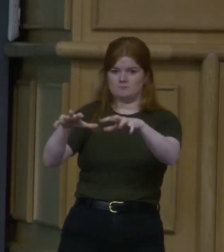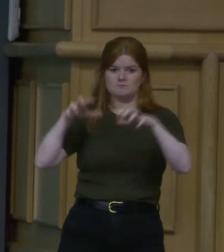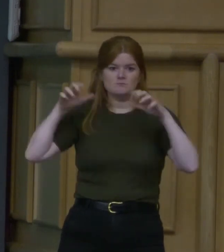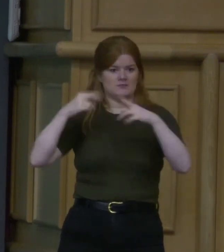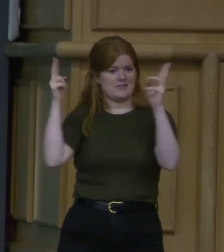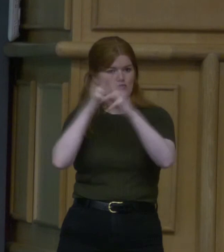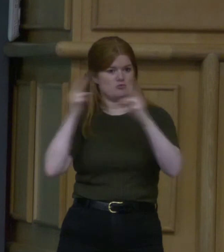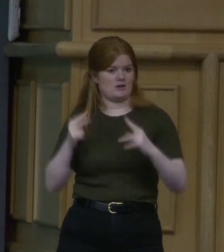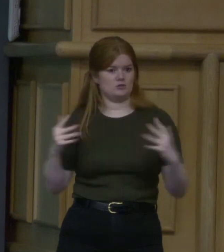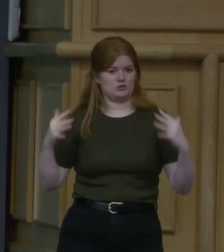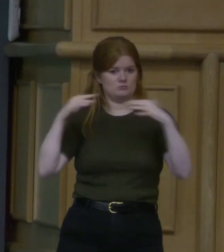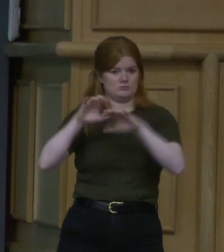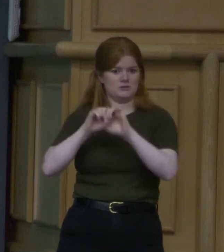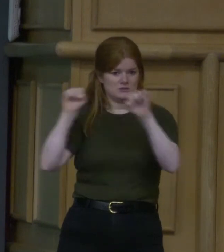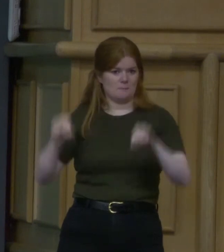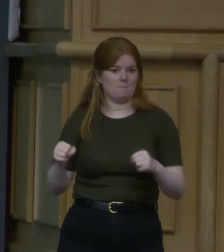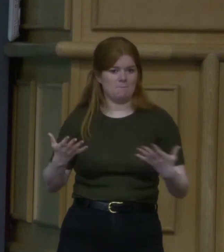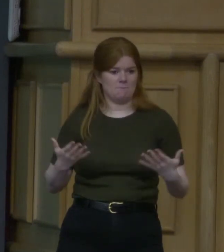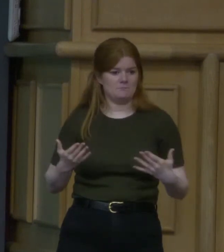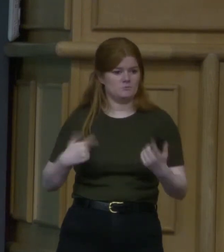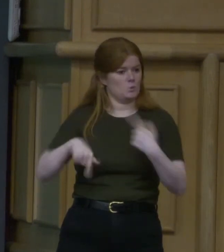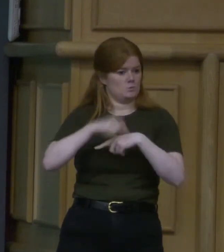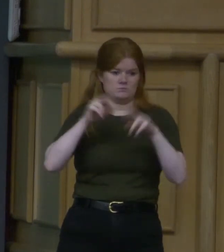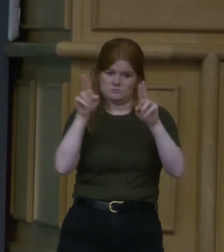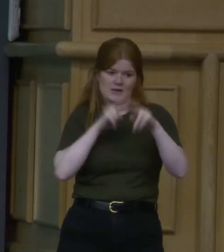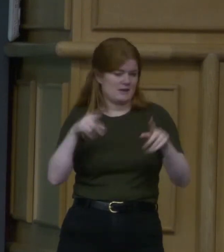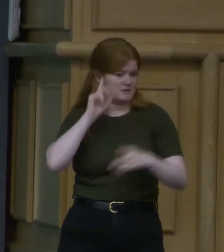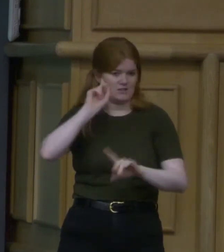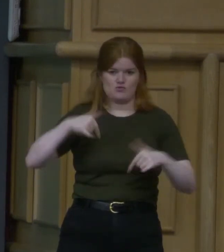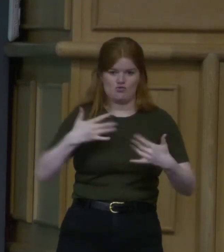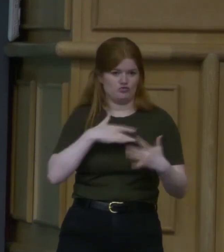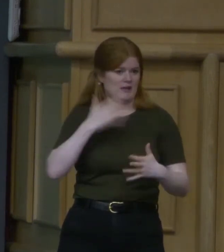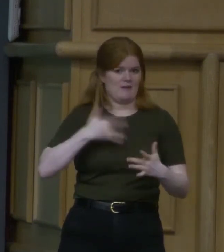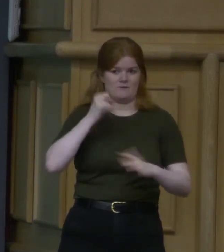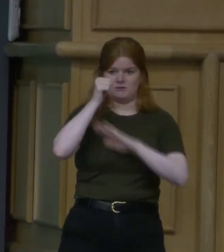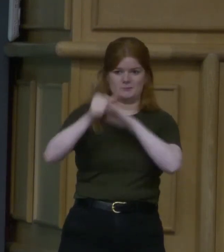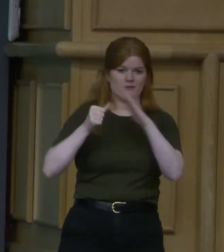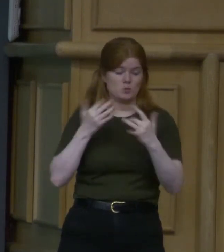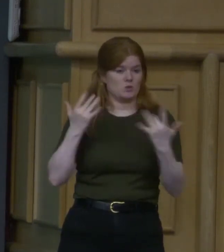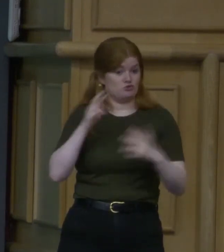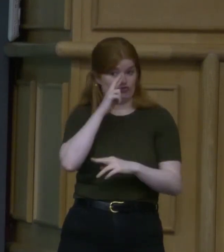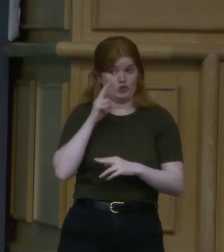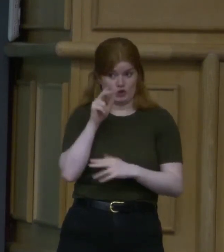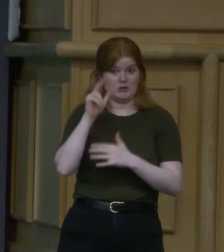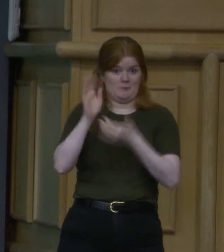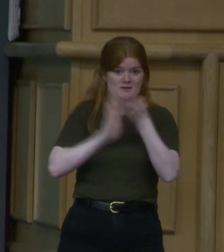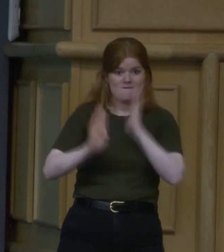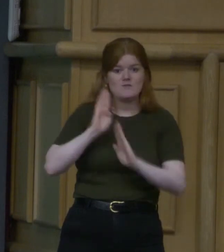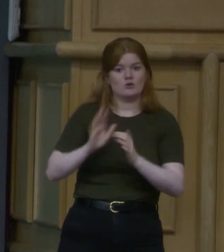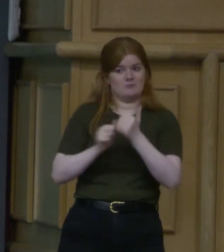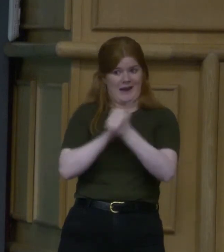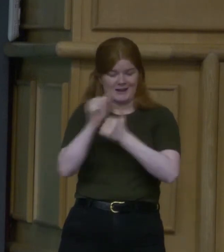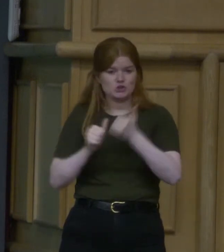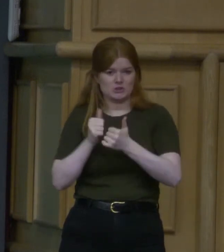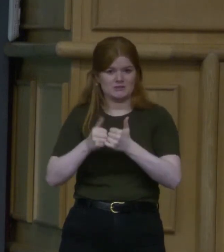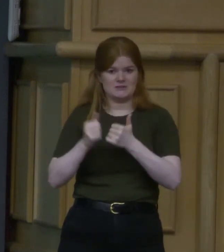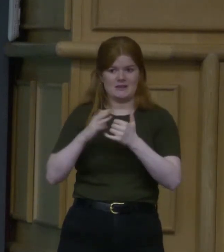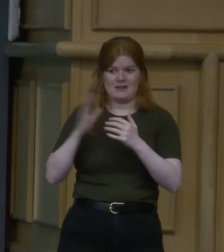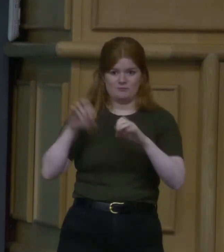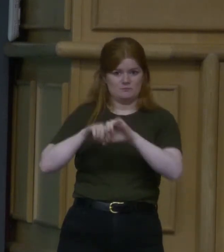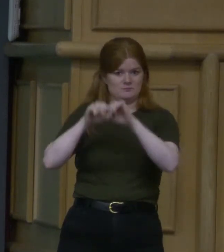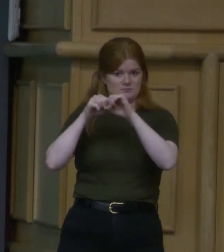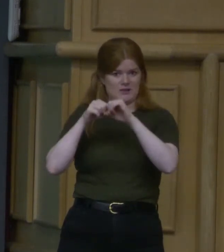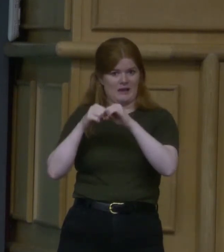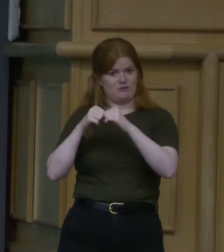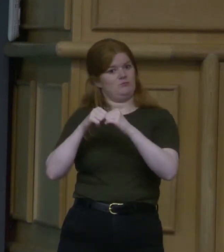international multilateral system. We cannot ignore the reality that Russia's actions have emboldened those who